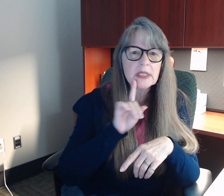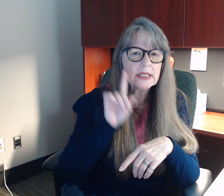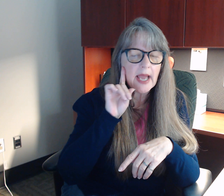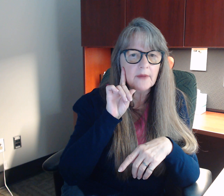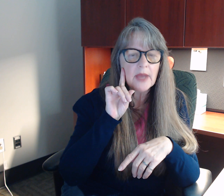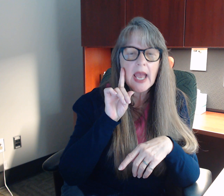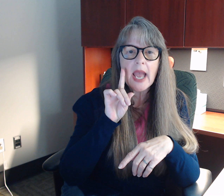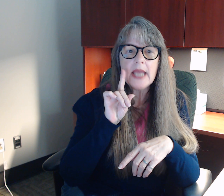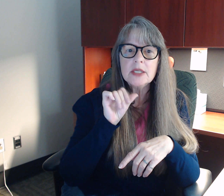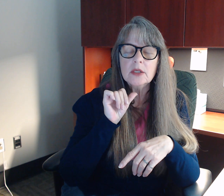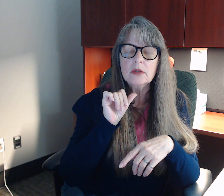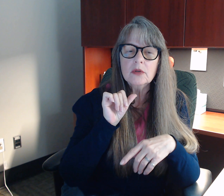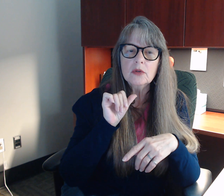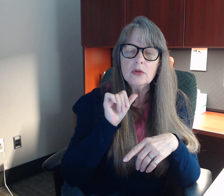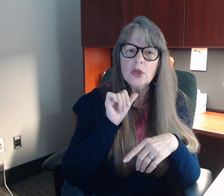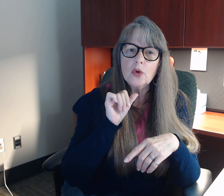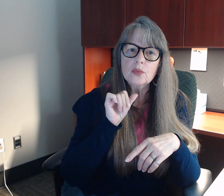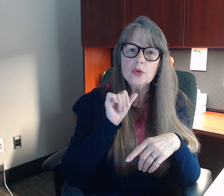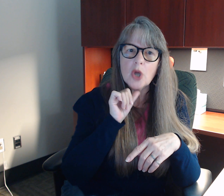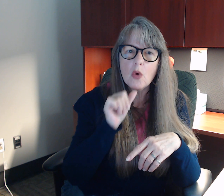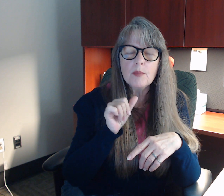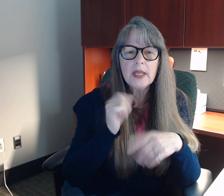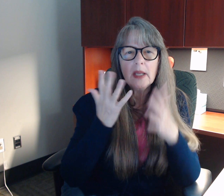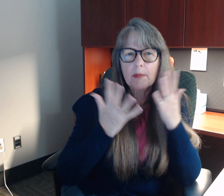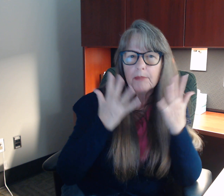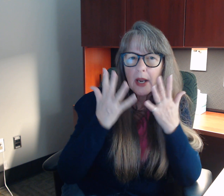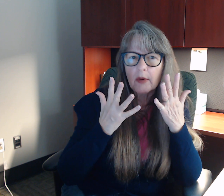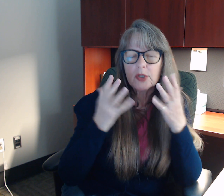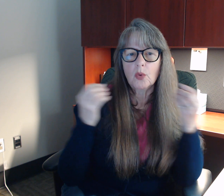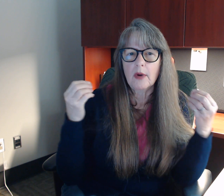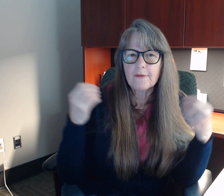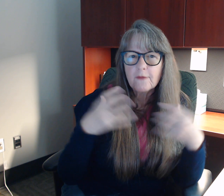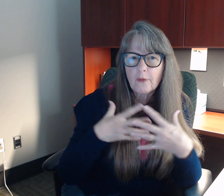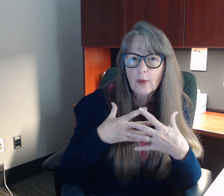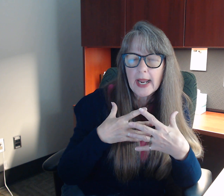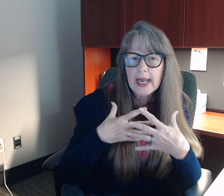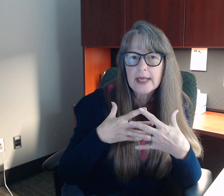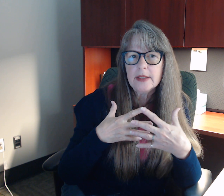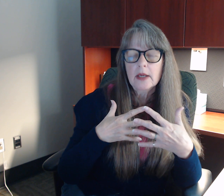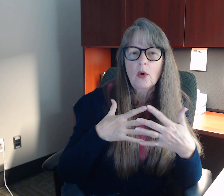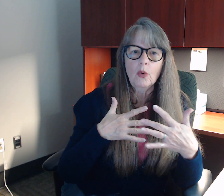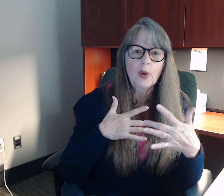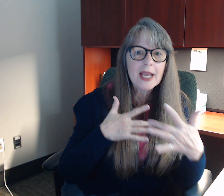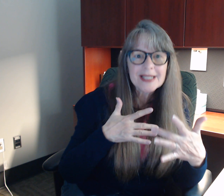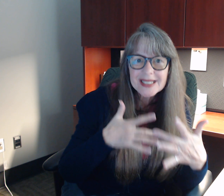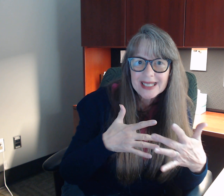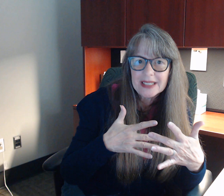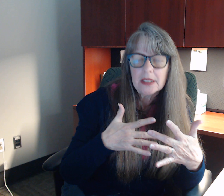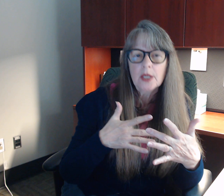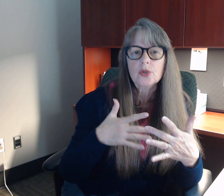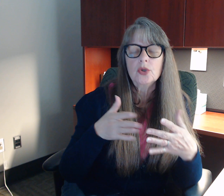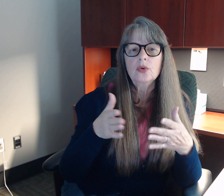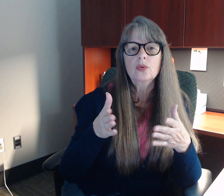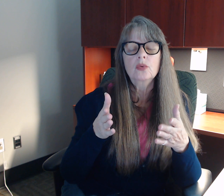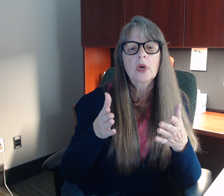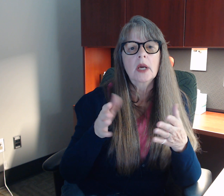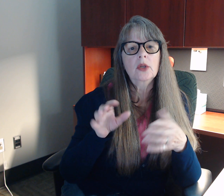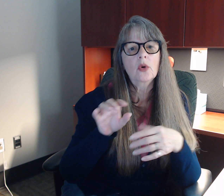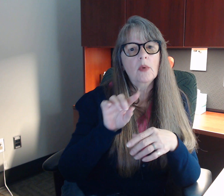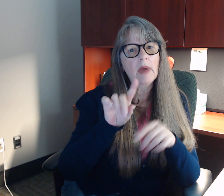deaf, and don't be embarrassed or afraid or hesitant to